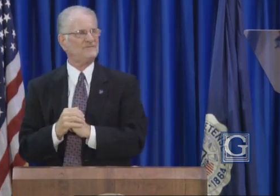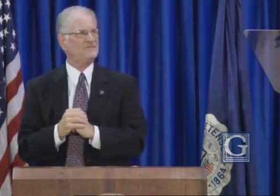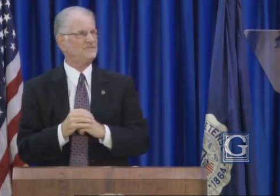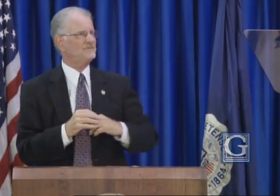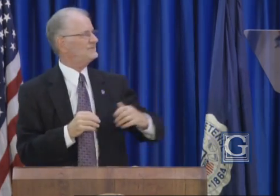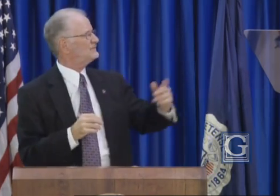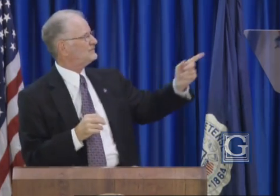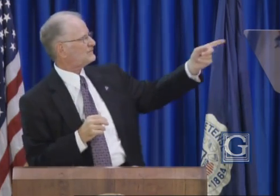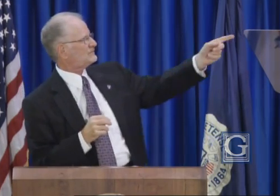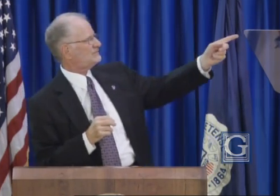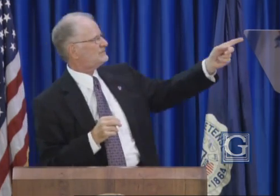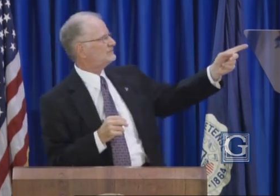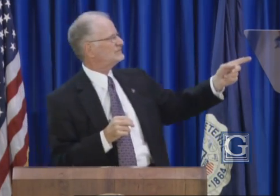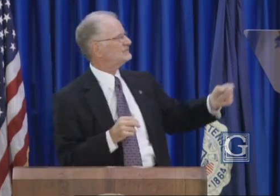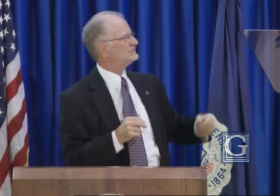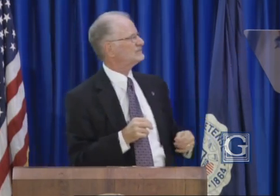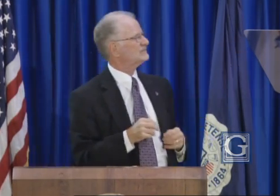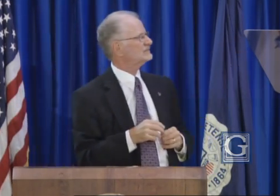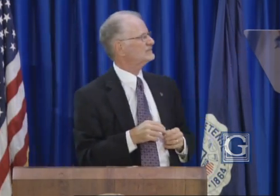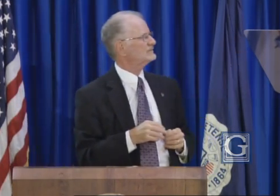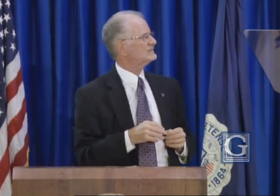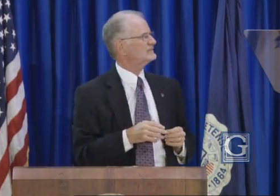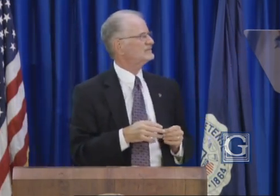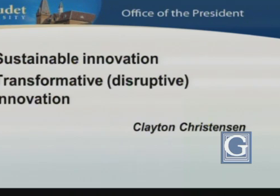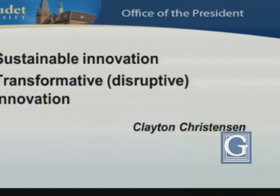which can at times be disruptive.